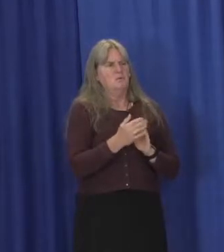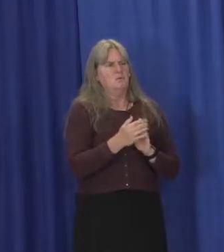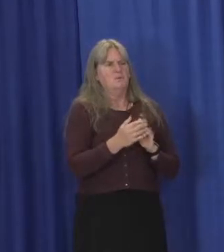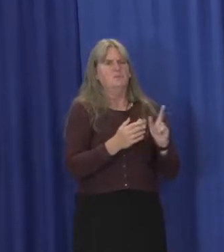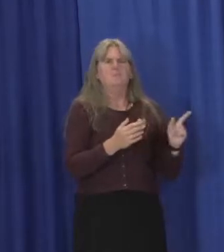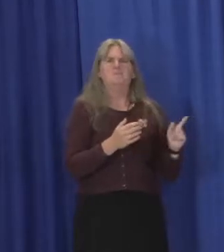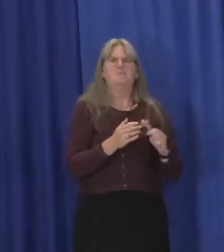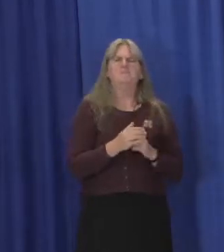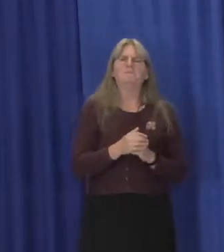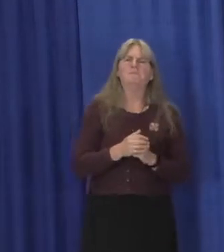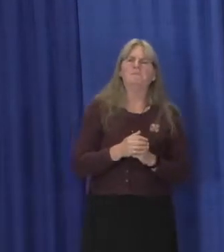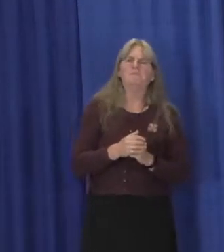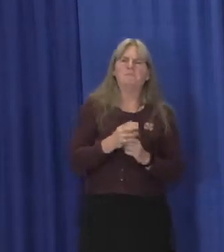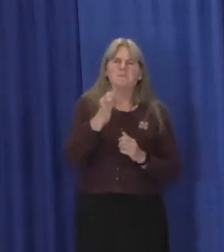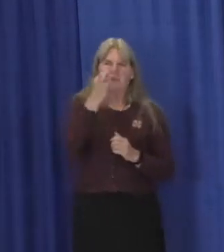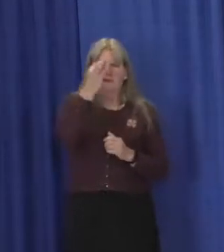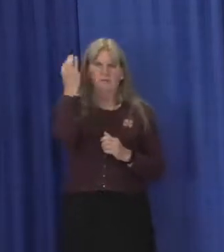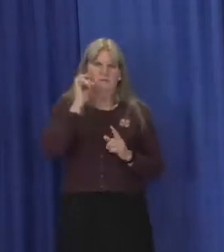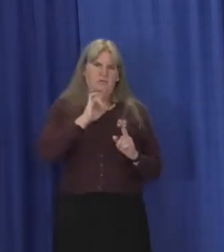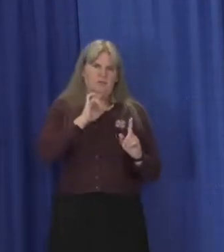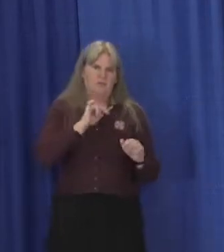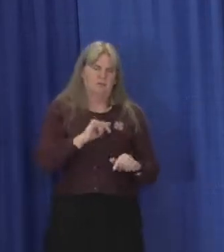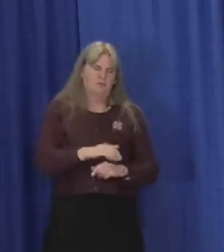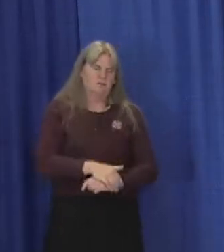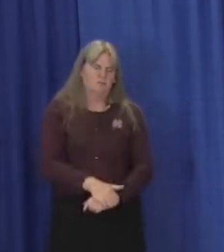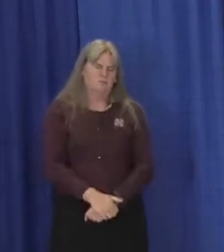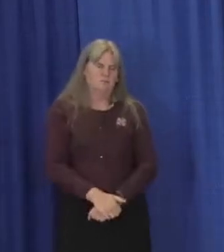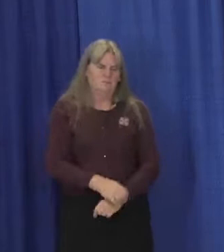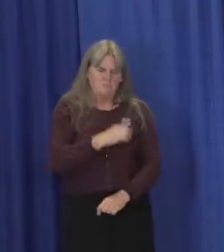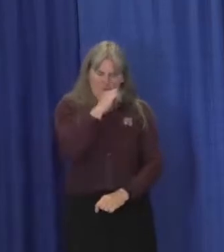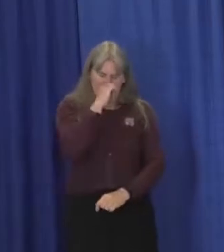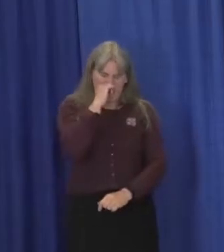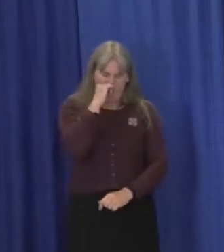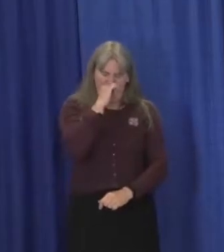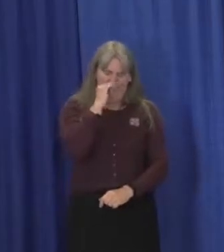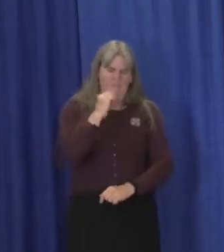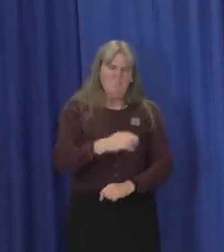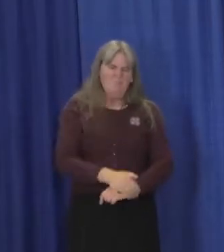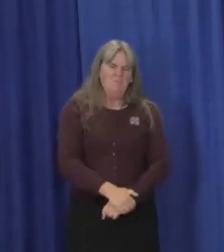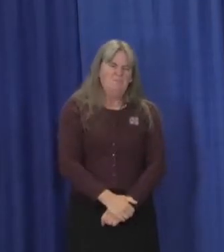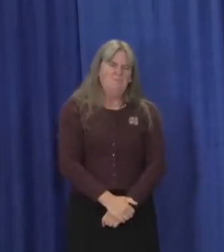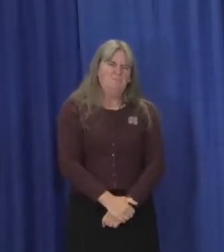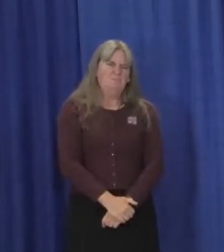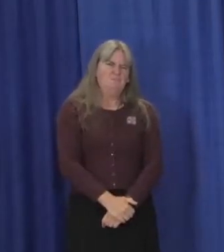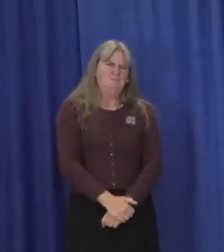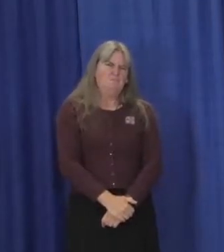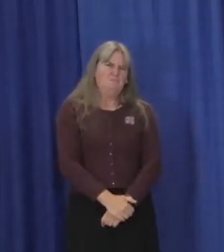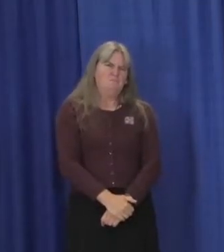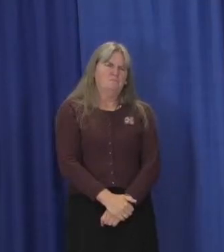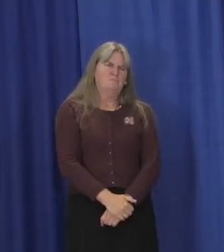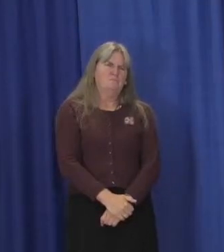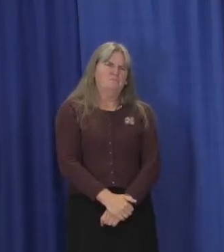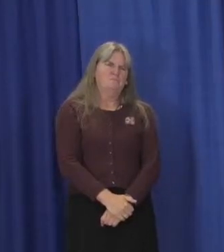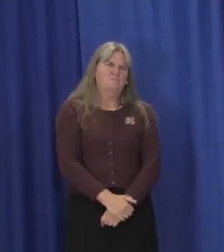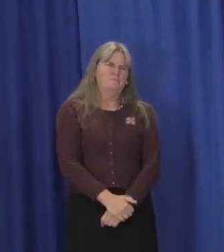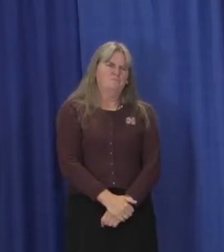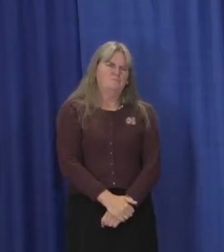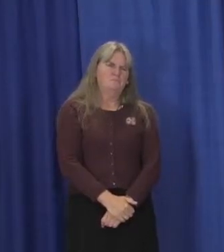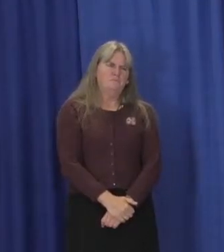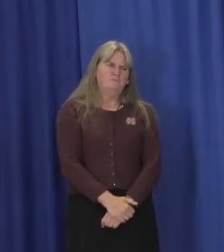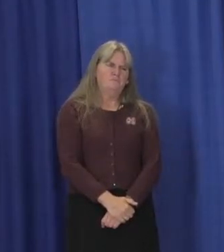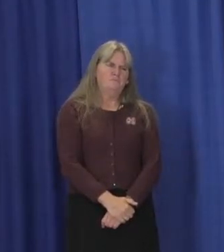OK, la question est au sujet de notre loi du santé publique et quel pouvoir on